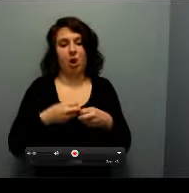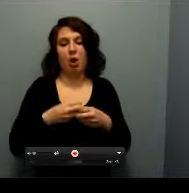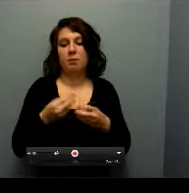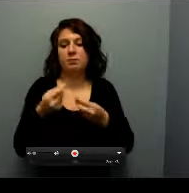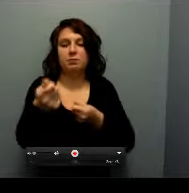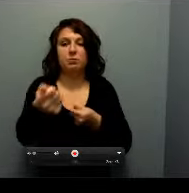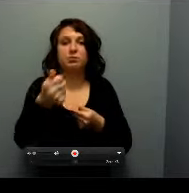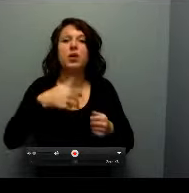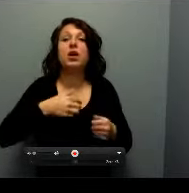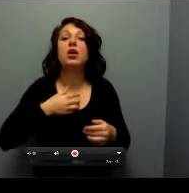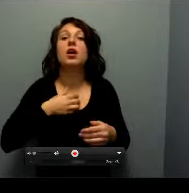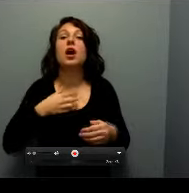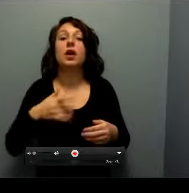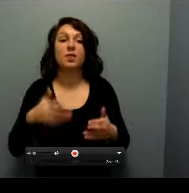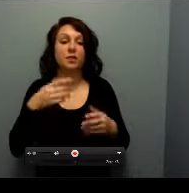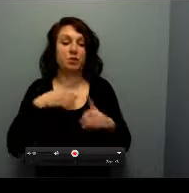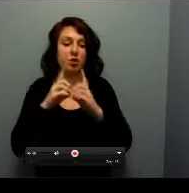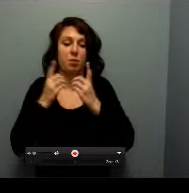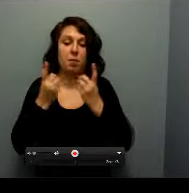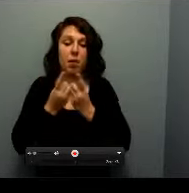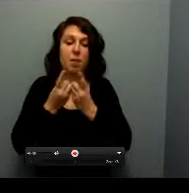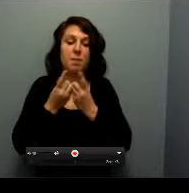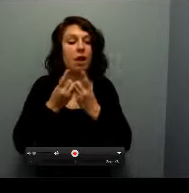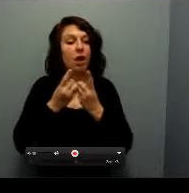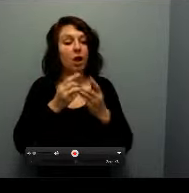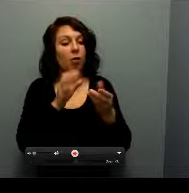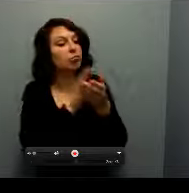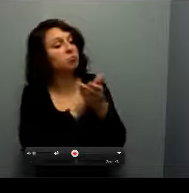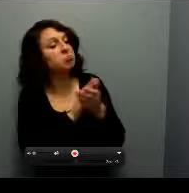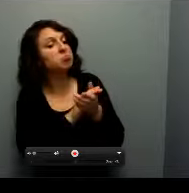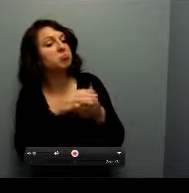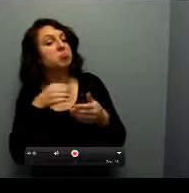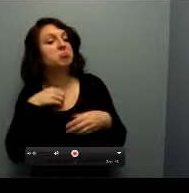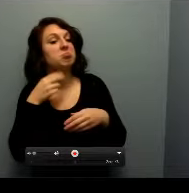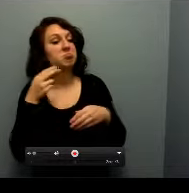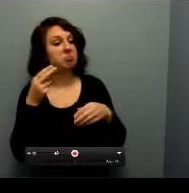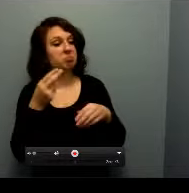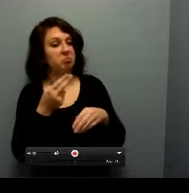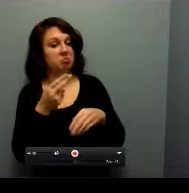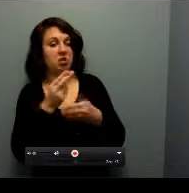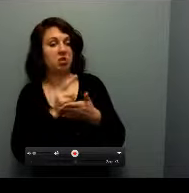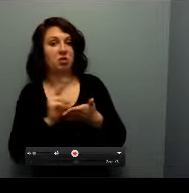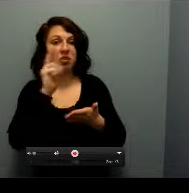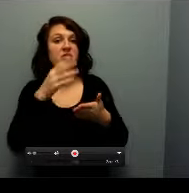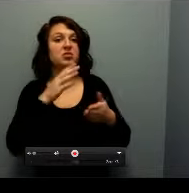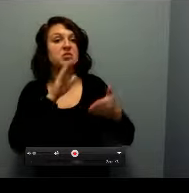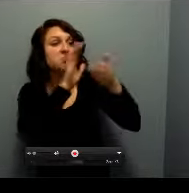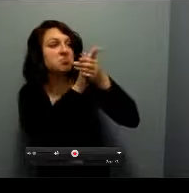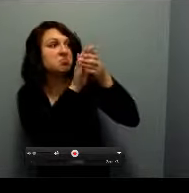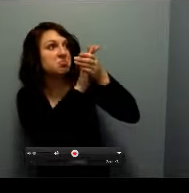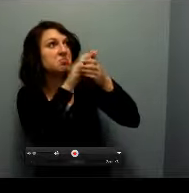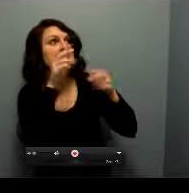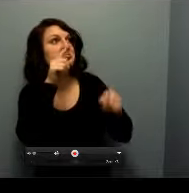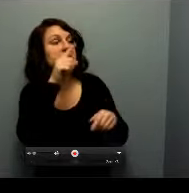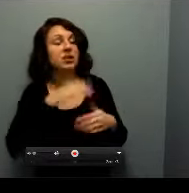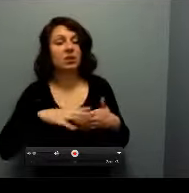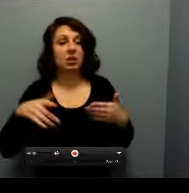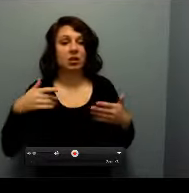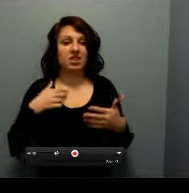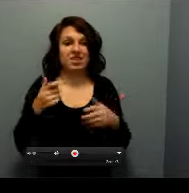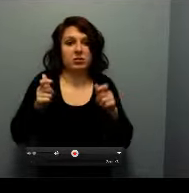brought recognition to the department, to the university. Okay? This is an even smaller